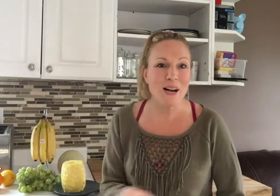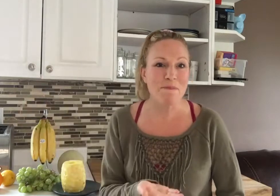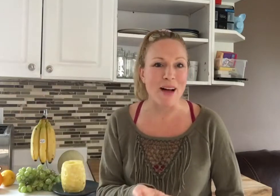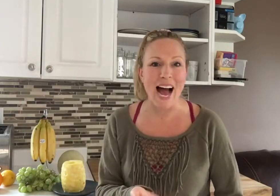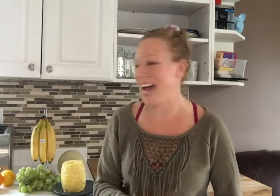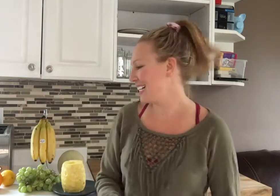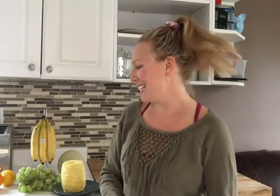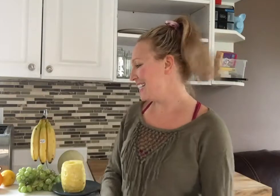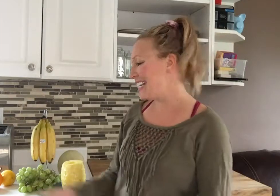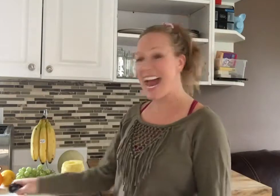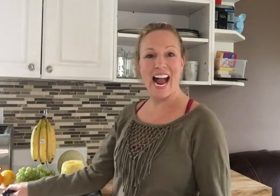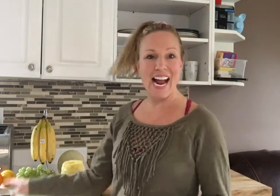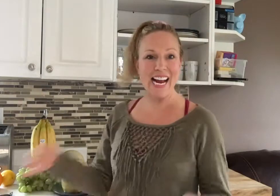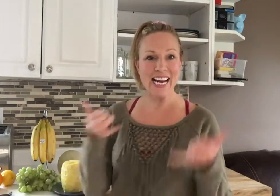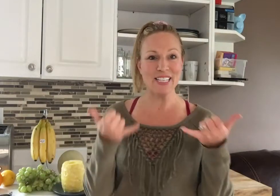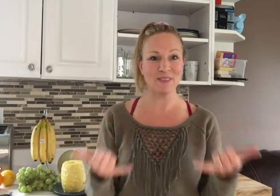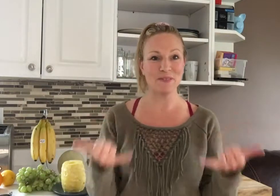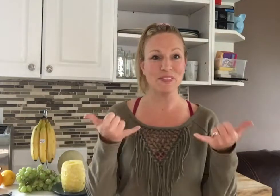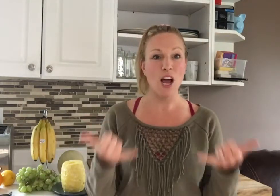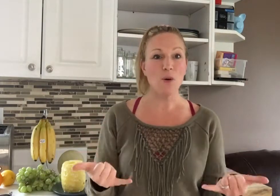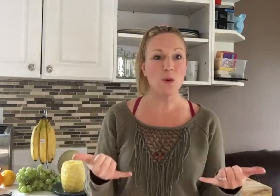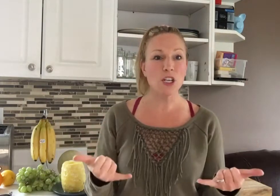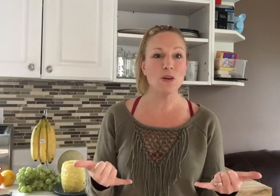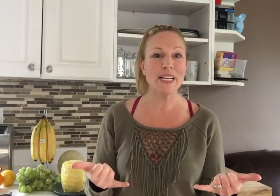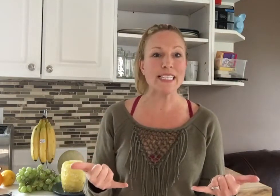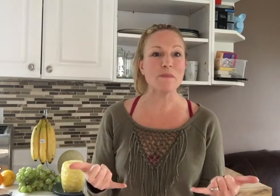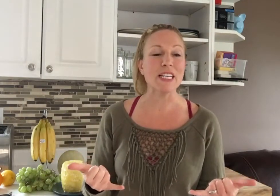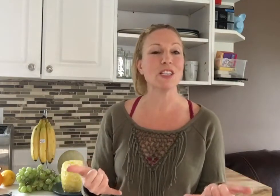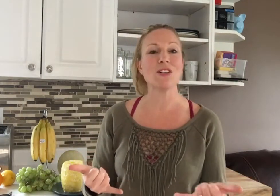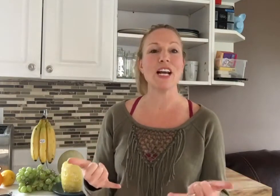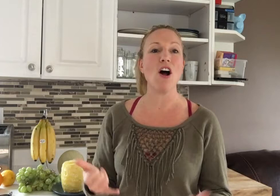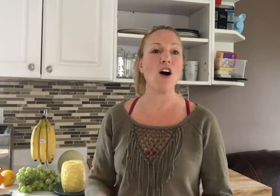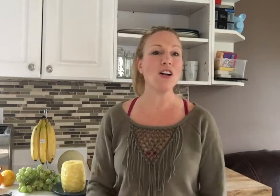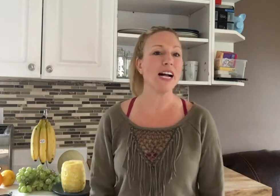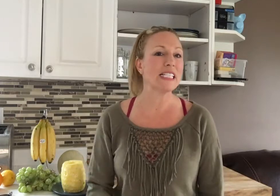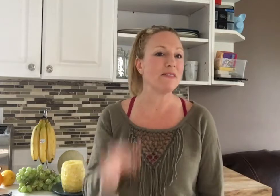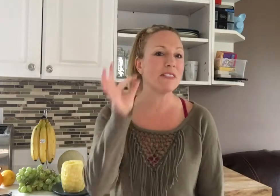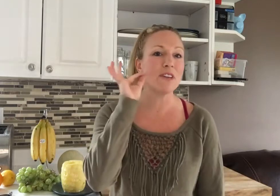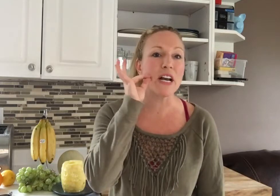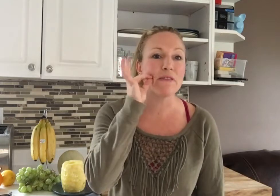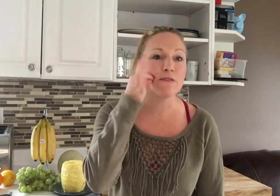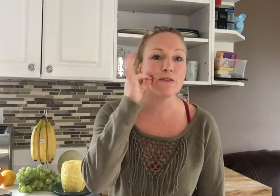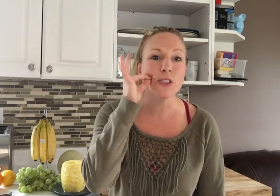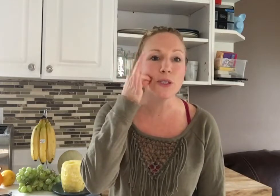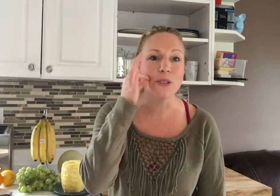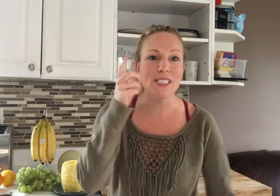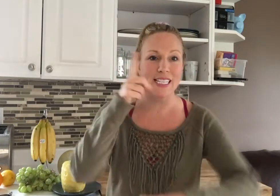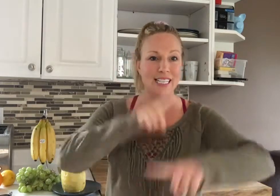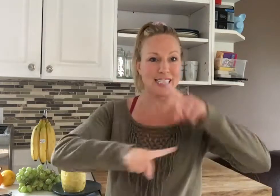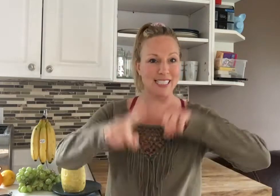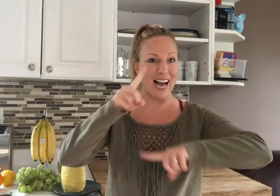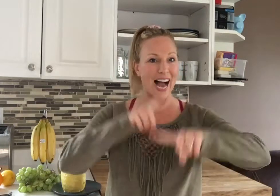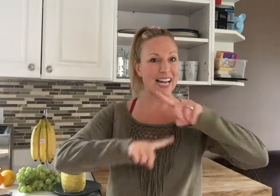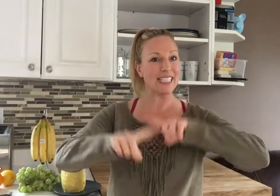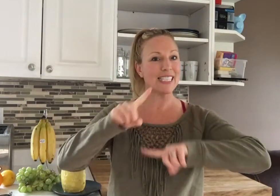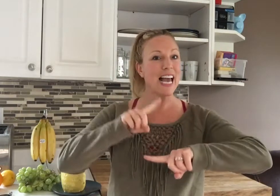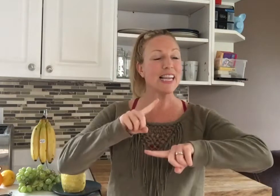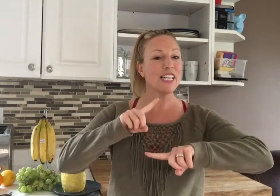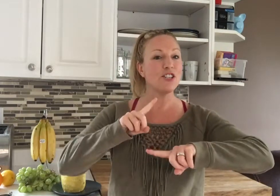Welcome back. Today, we're going to be learning all kinds of different fruit signs that you